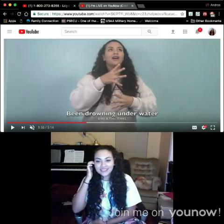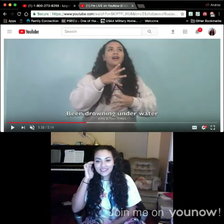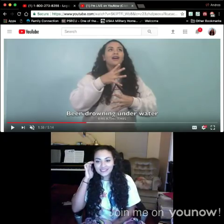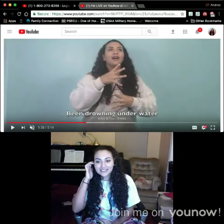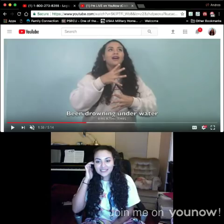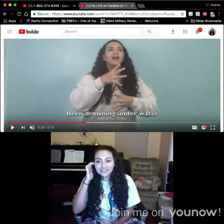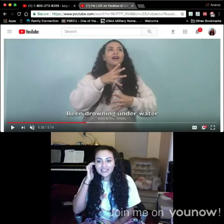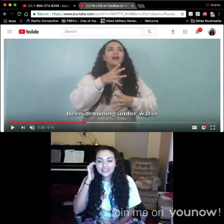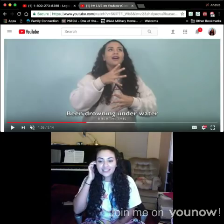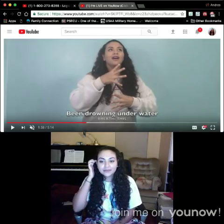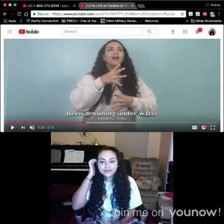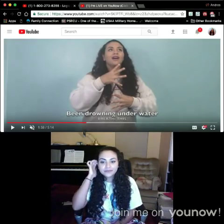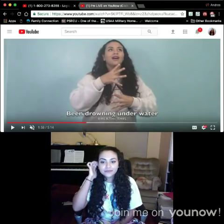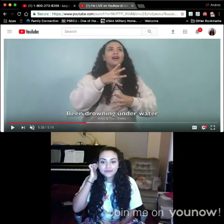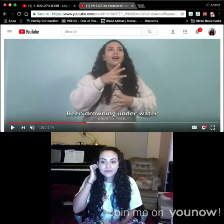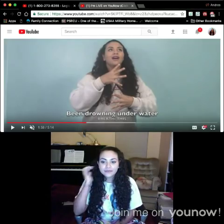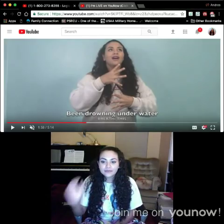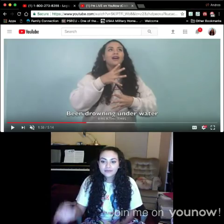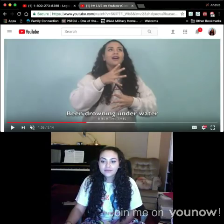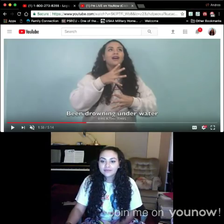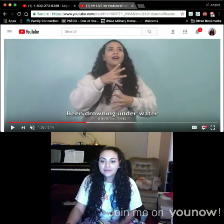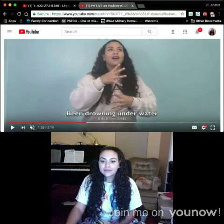Dun, dun, dun, dun, dun.